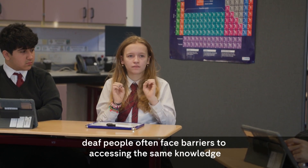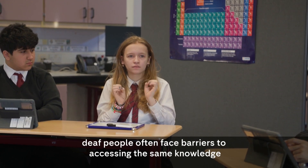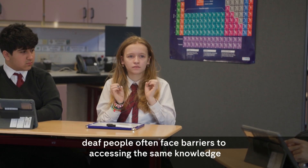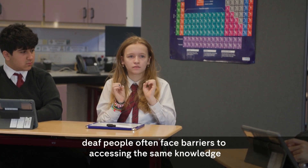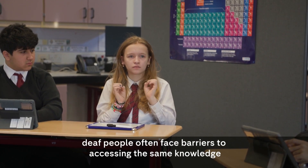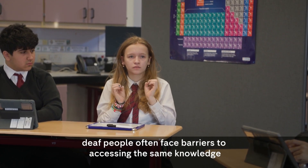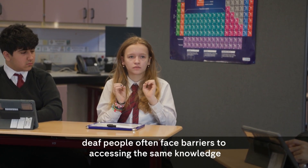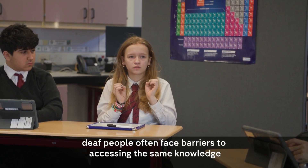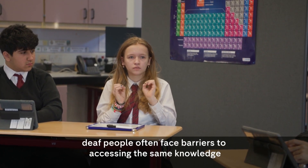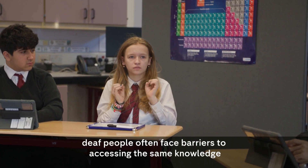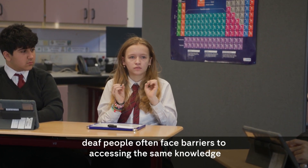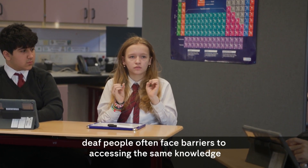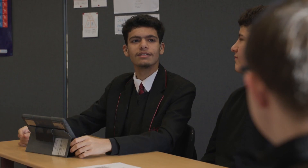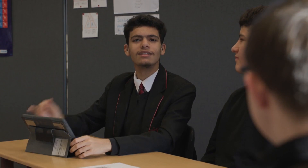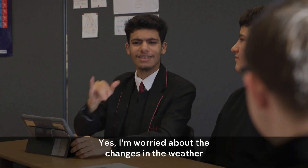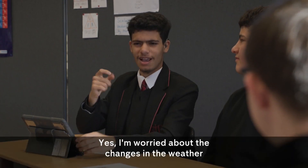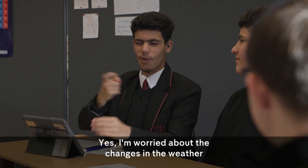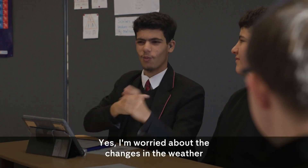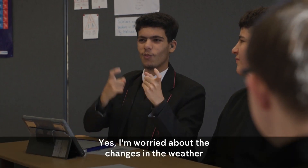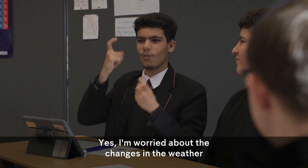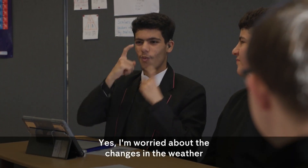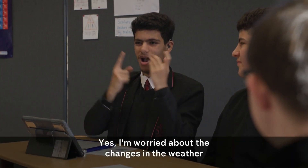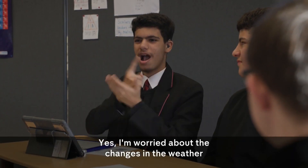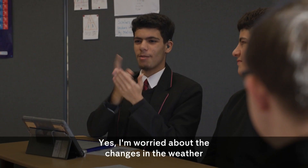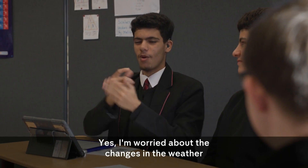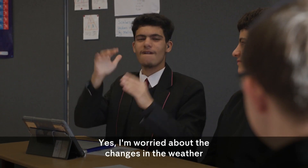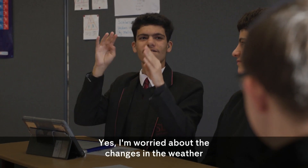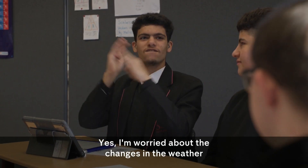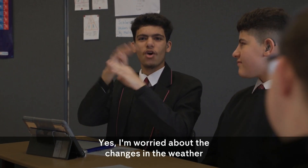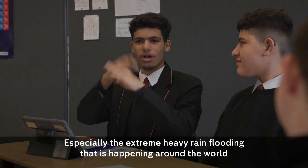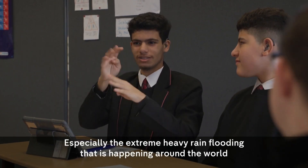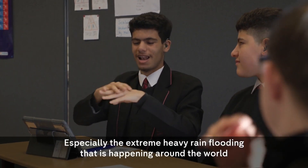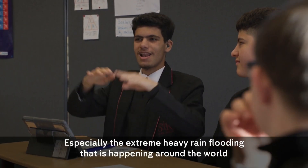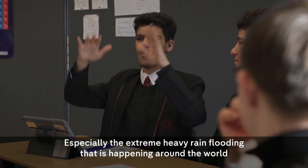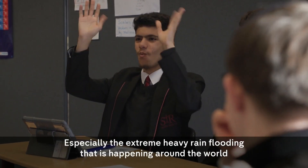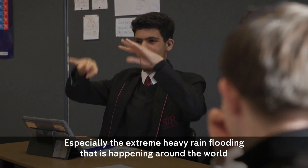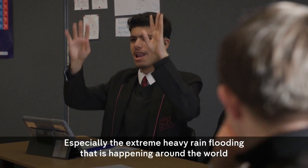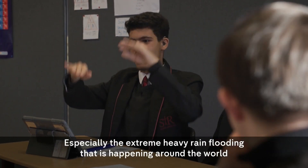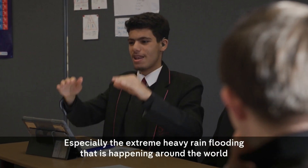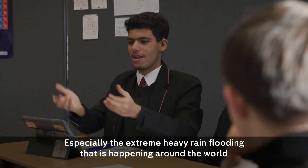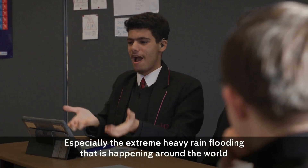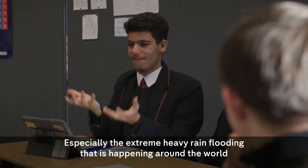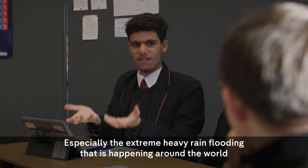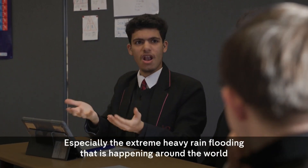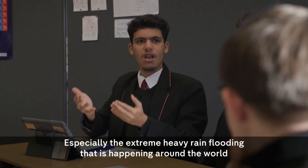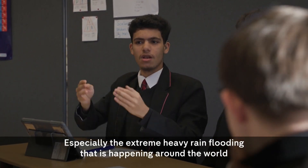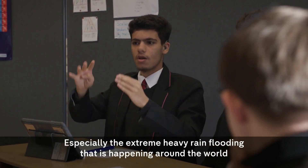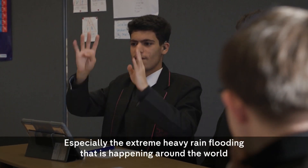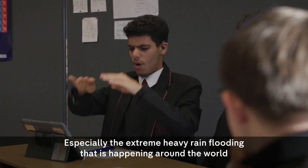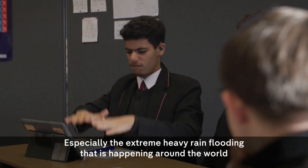accessing the same knowledge. Yes, I'm worried about the changes in the weather, especially the extreme heavy rain flooding that's happening around